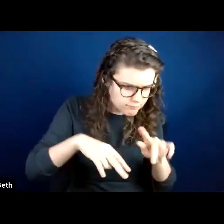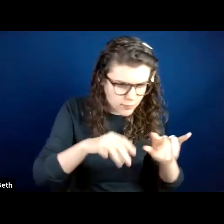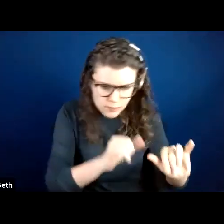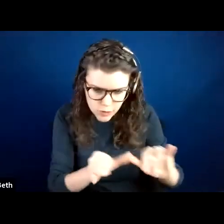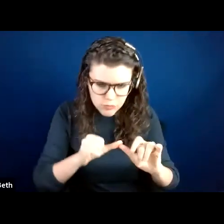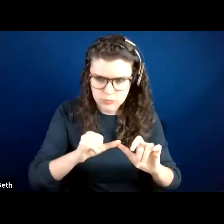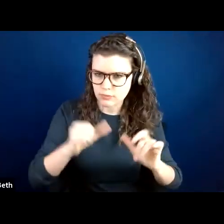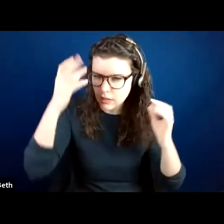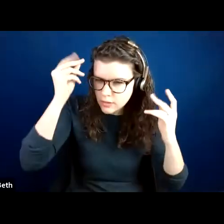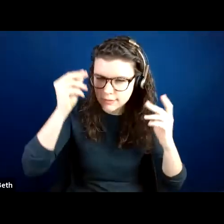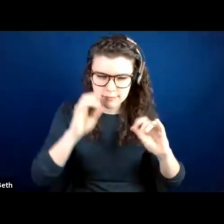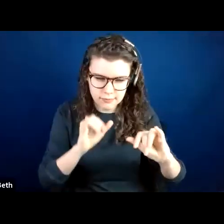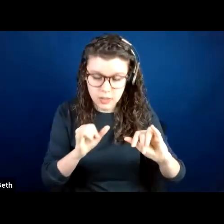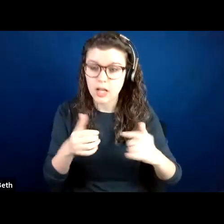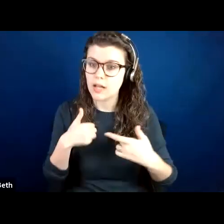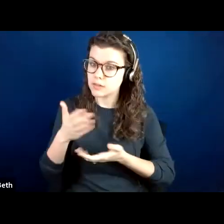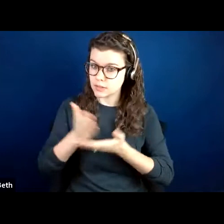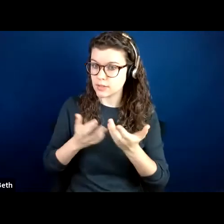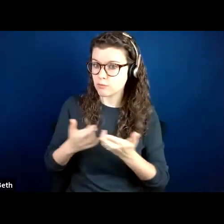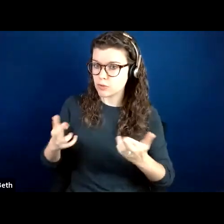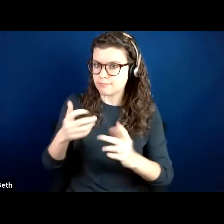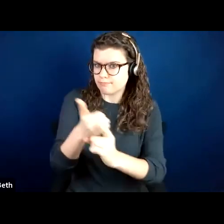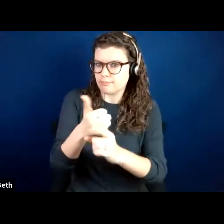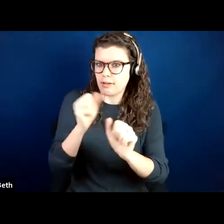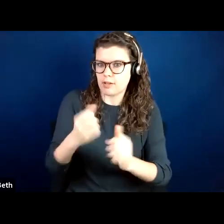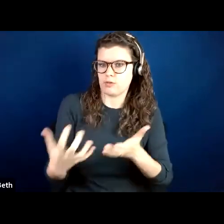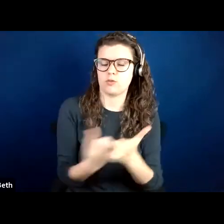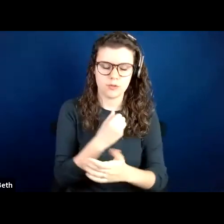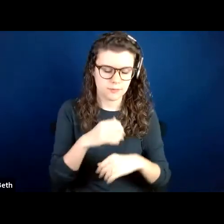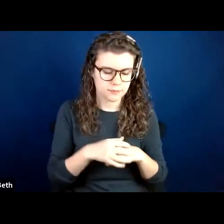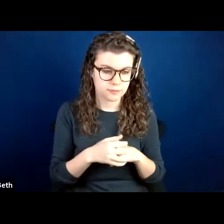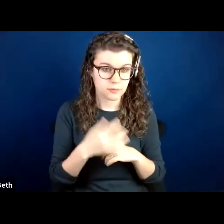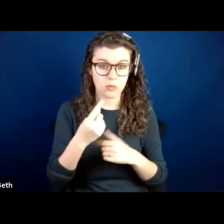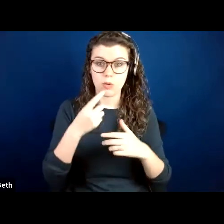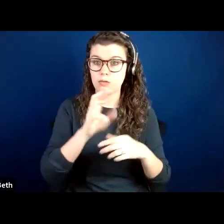there are a couple of resources that you can use. There's a great website called